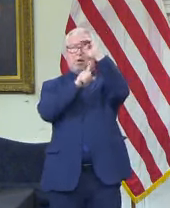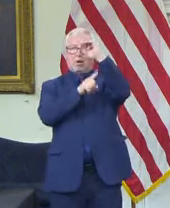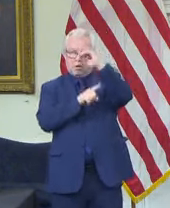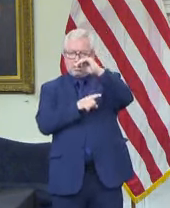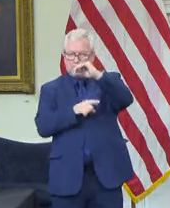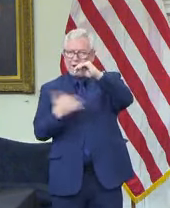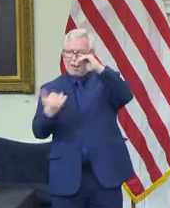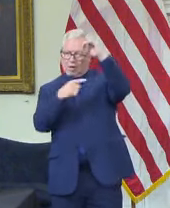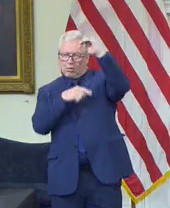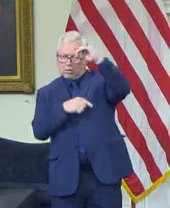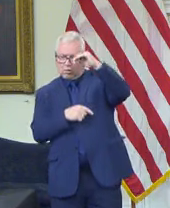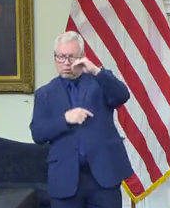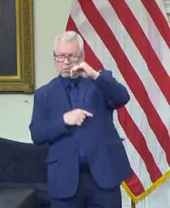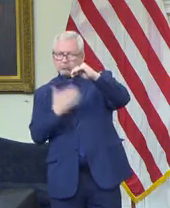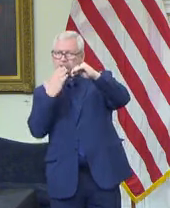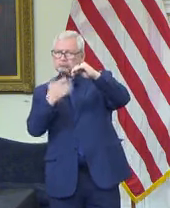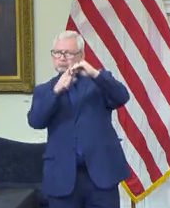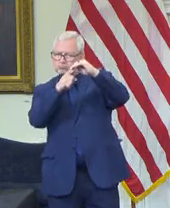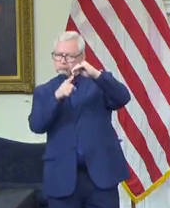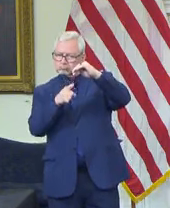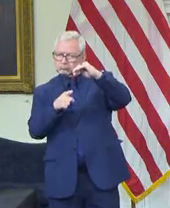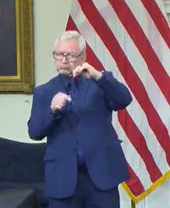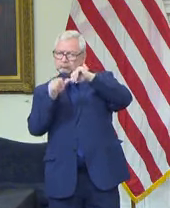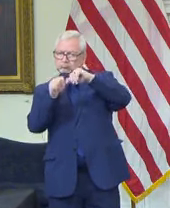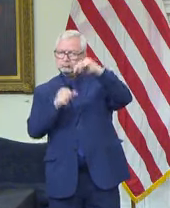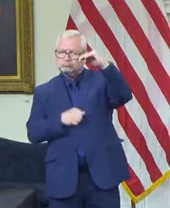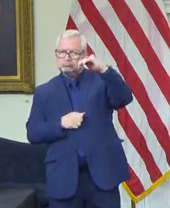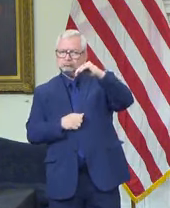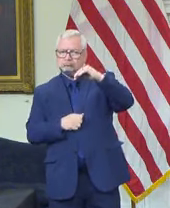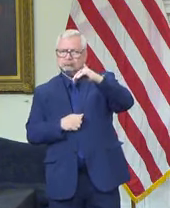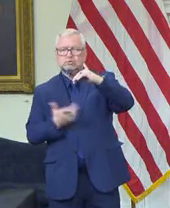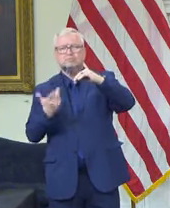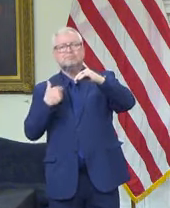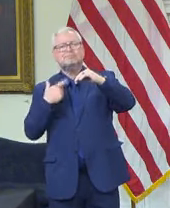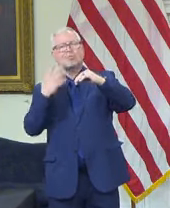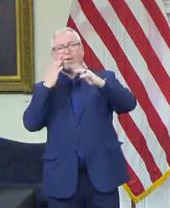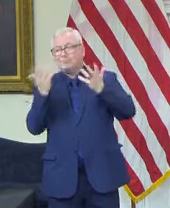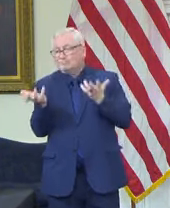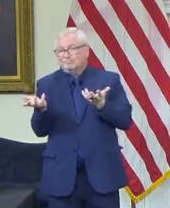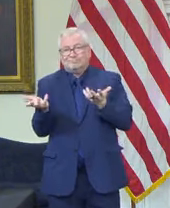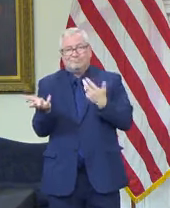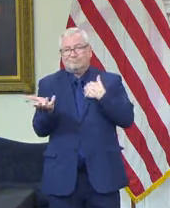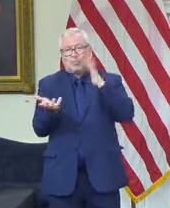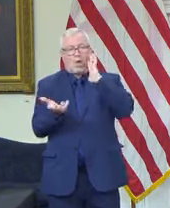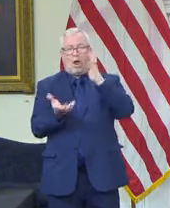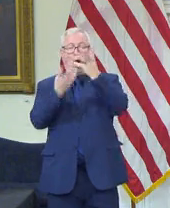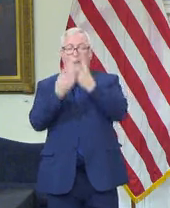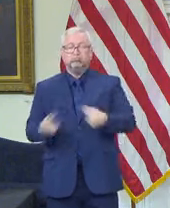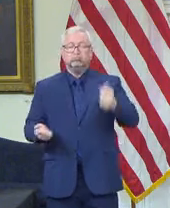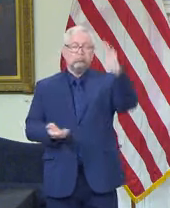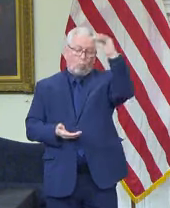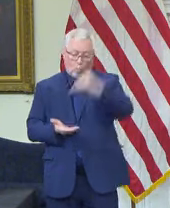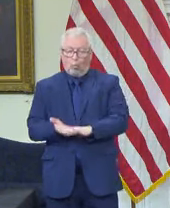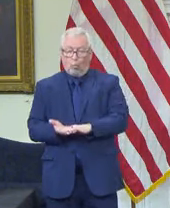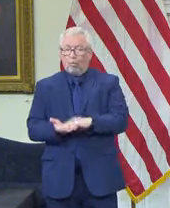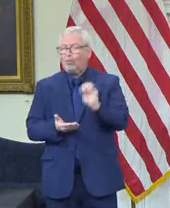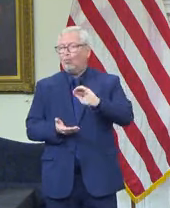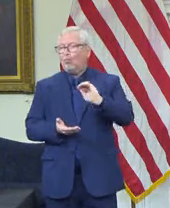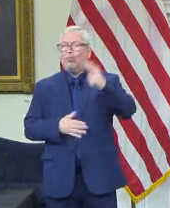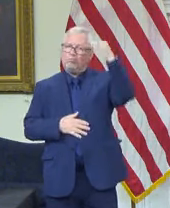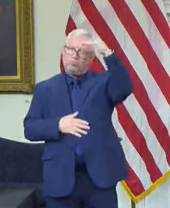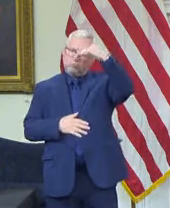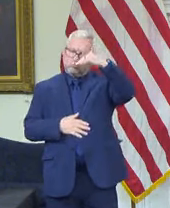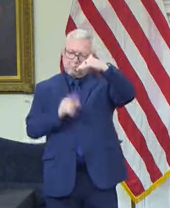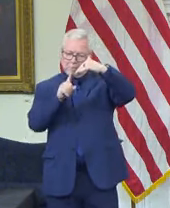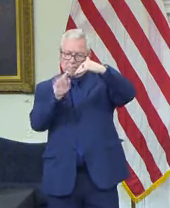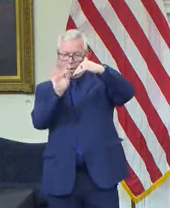that direction, we'll be at, it won't be wiped out, but it'll be at very manageable numbers. And that's what we believe,